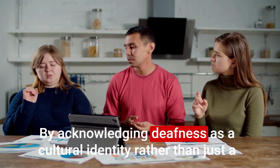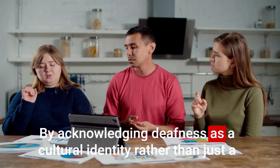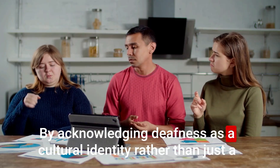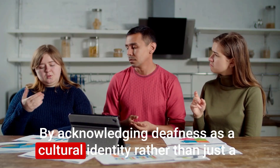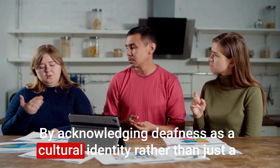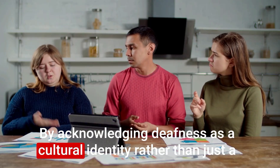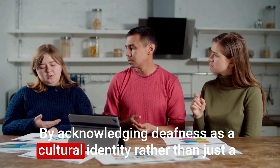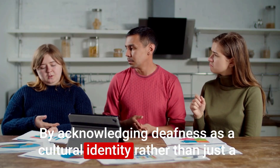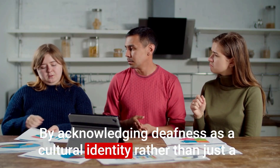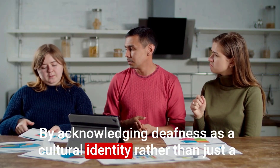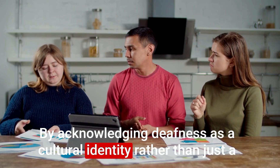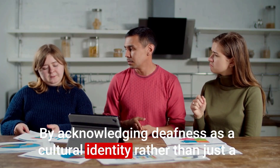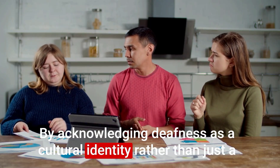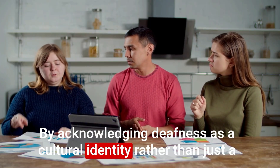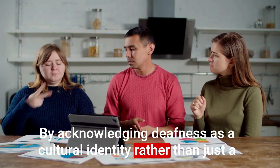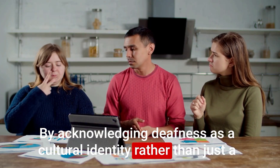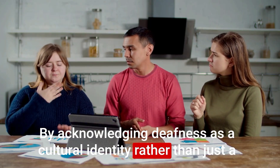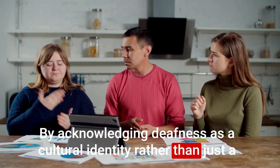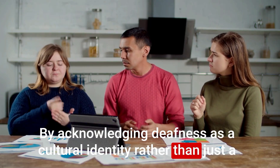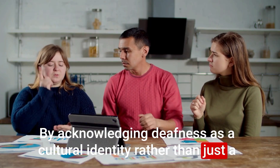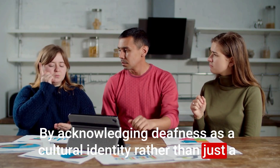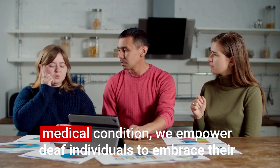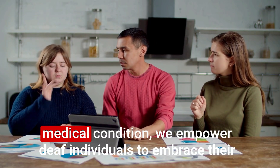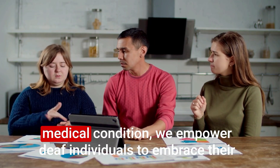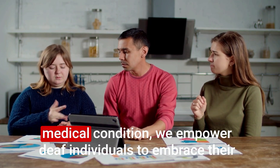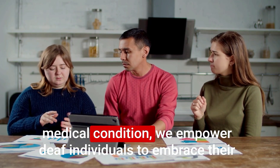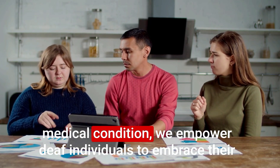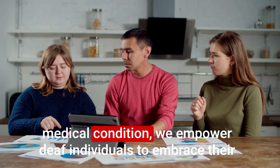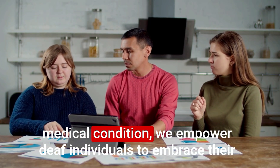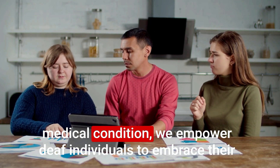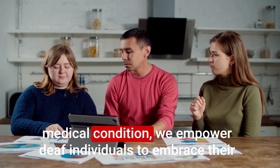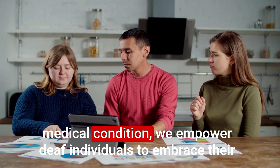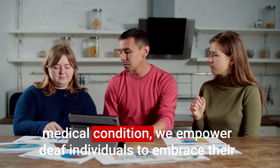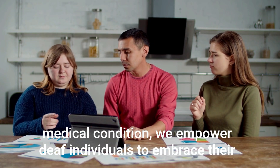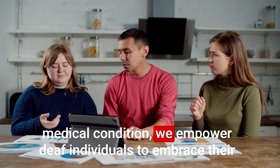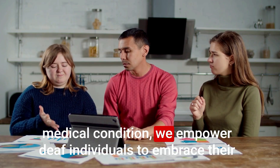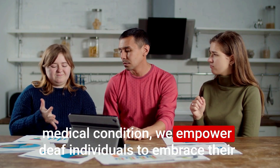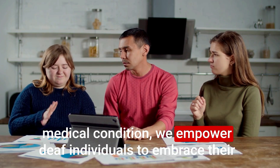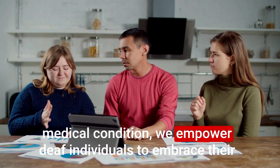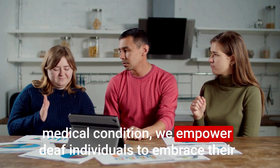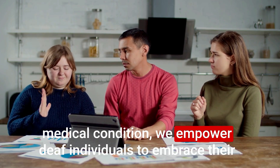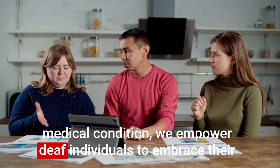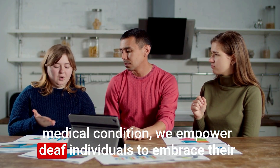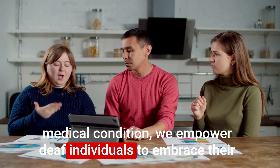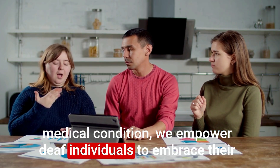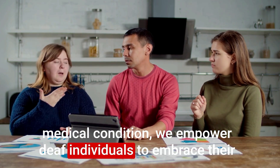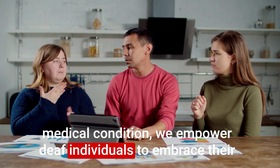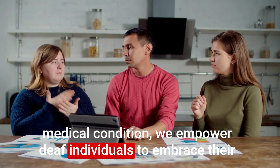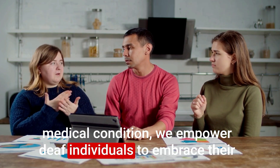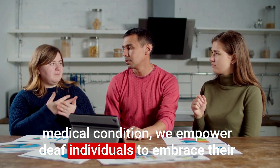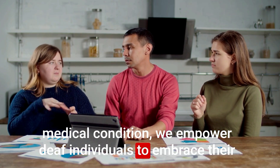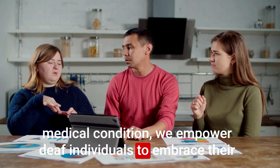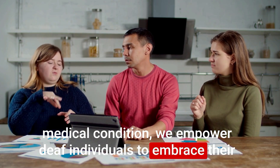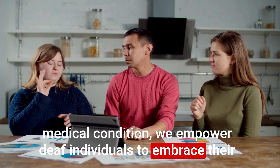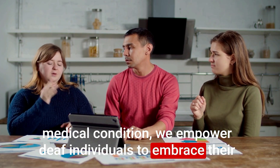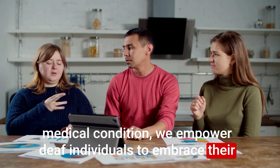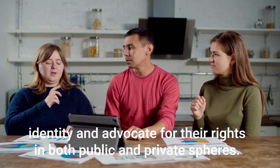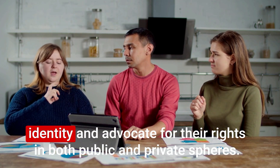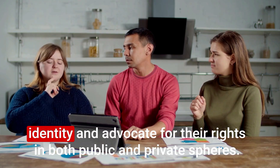as a cultural identity rather than just a medical condition, we empower deaf individuals to embrace their